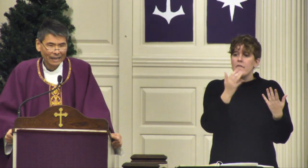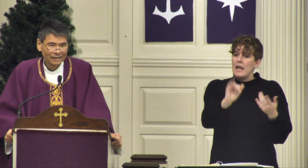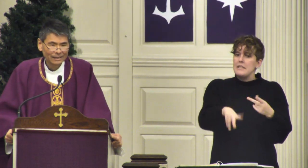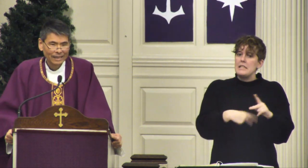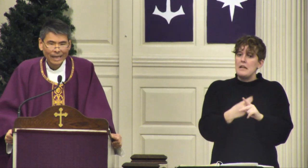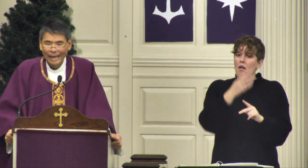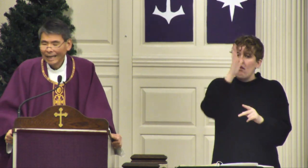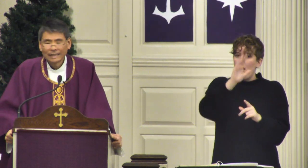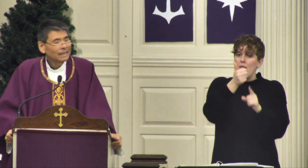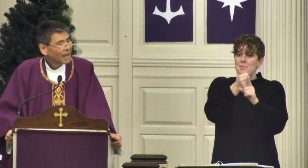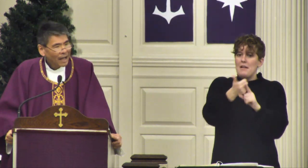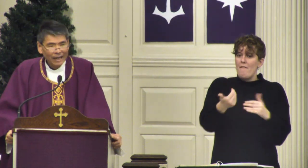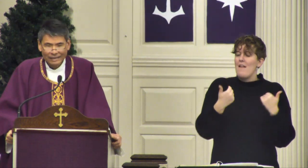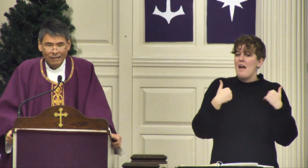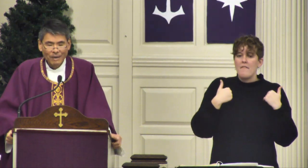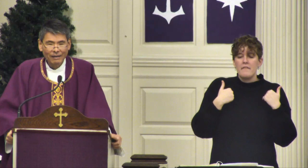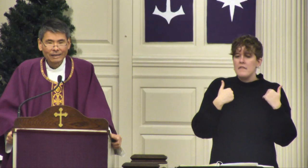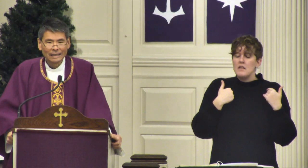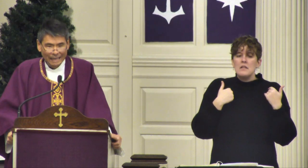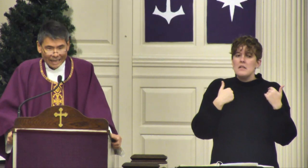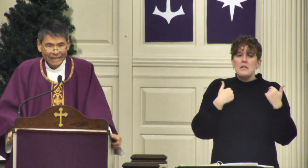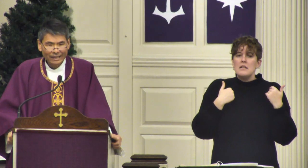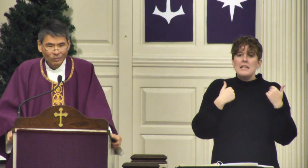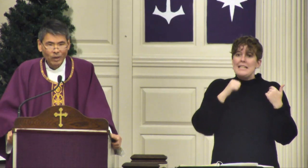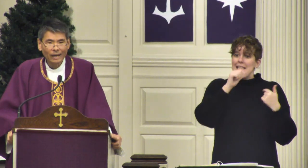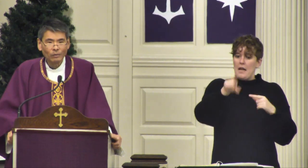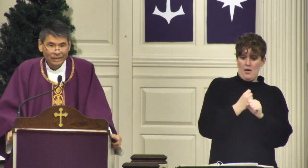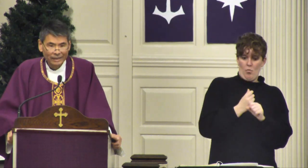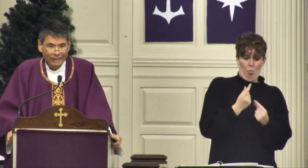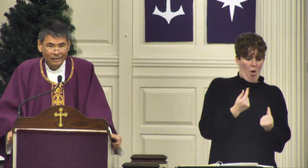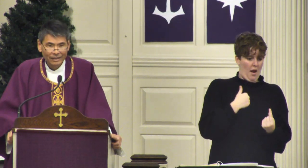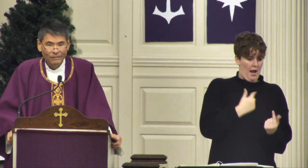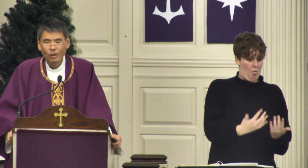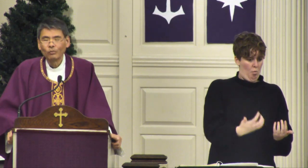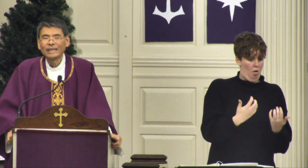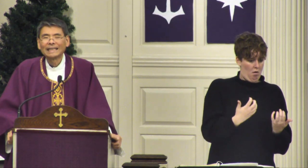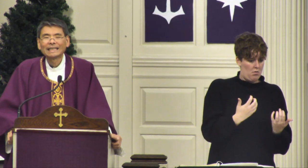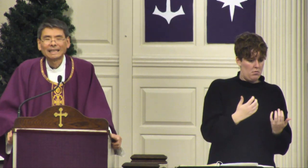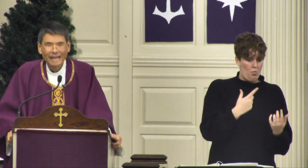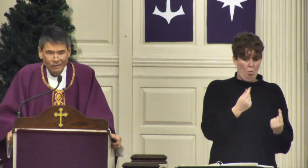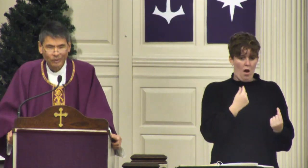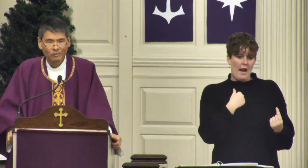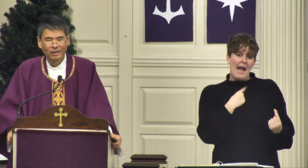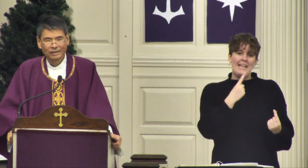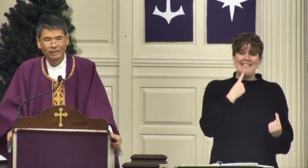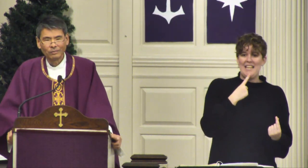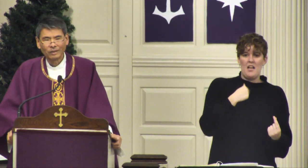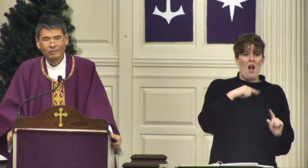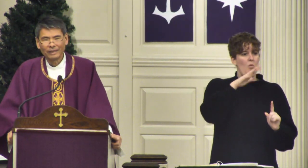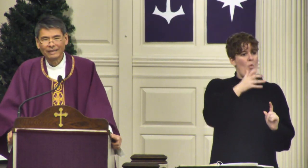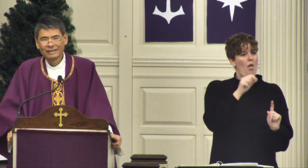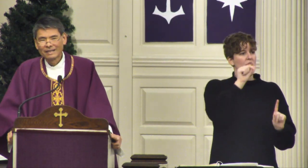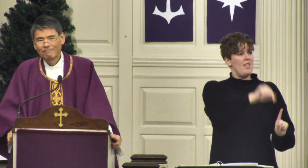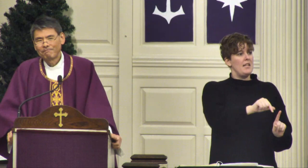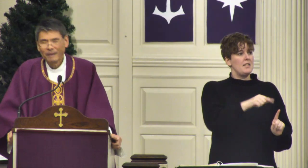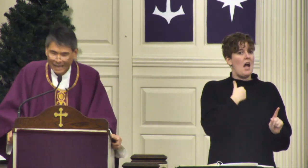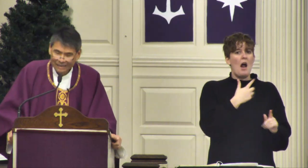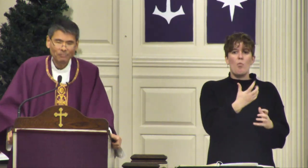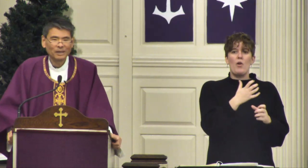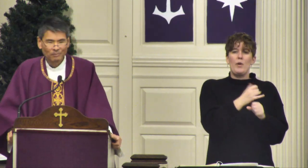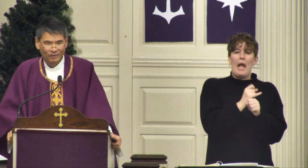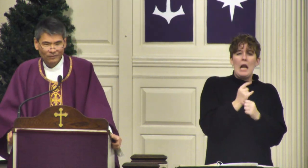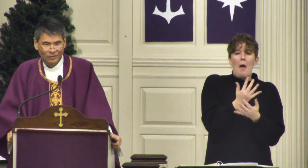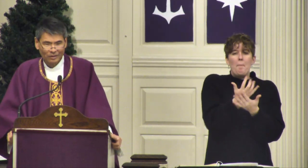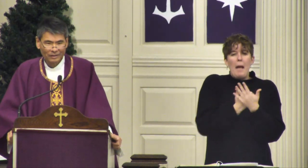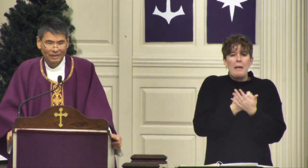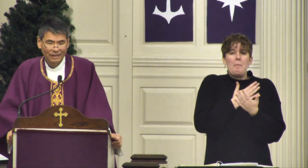has, is not about getting what we wanted, what we said we wanted, what we begged people